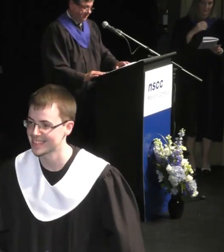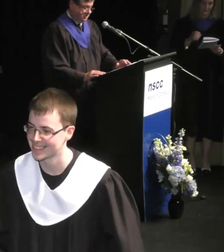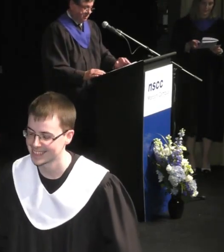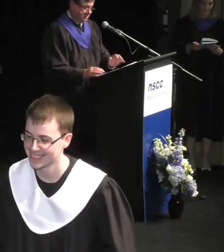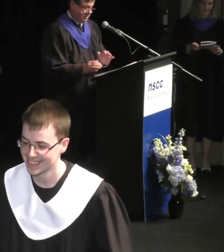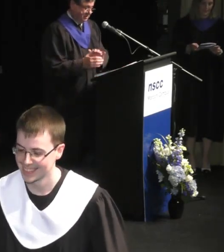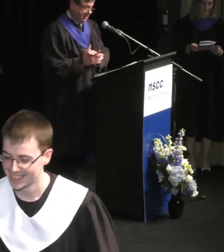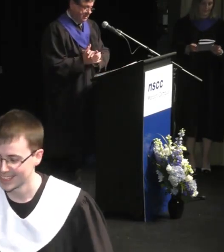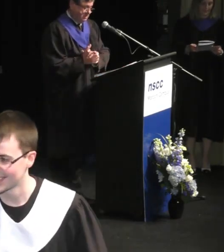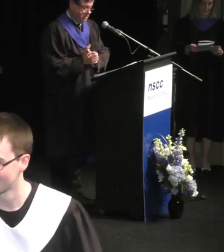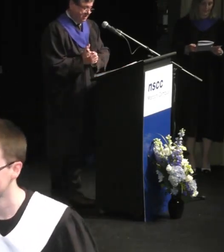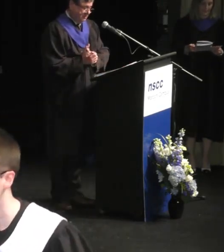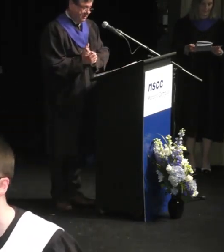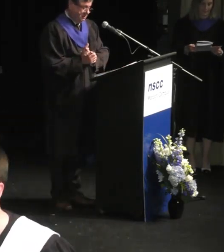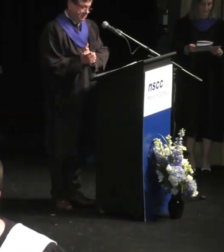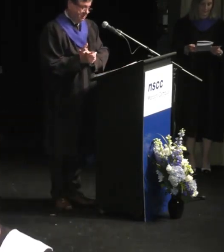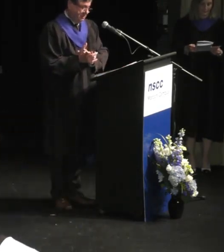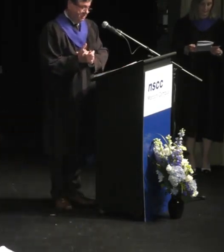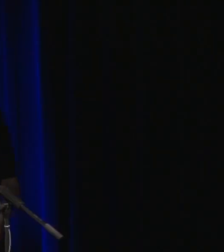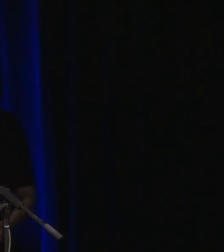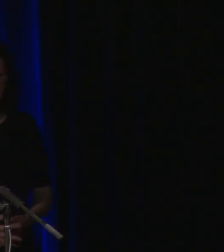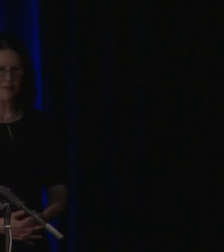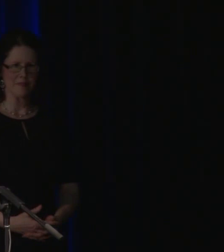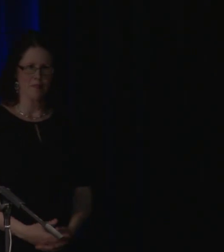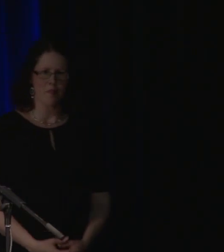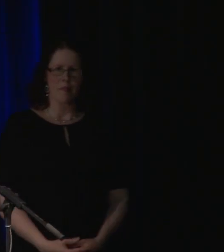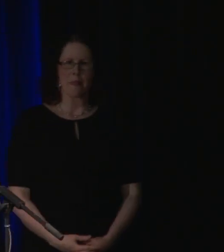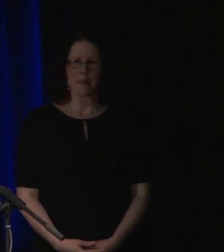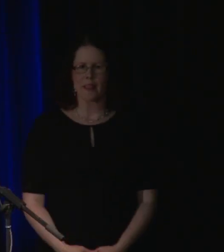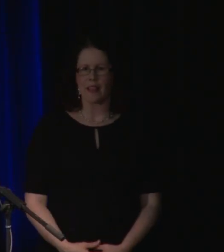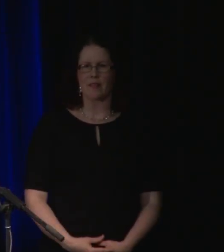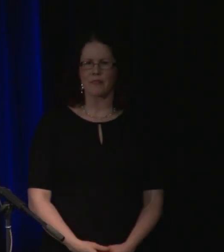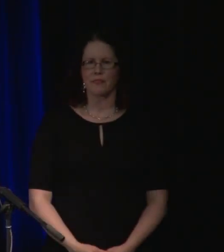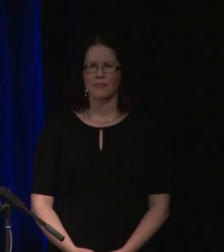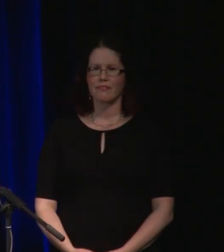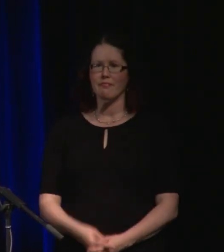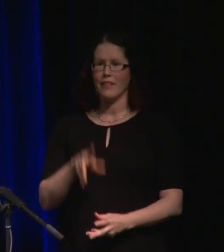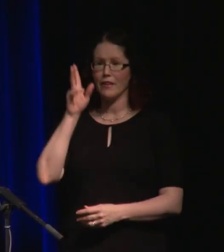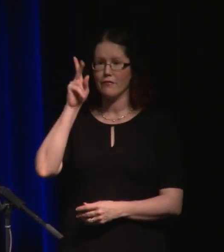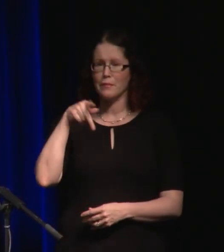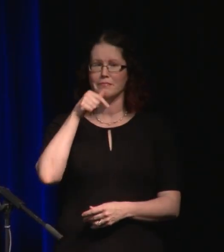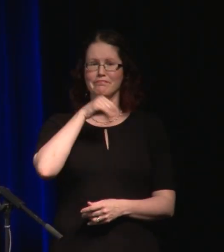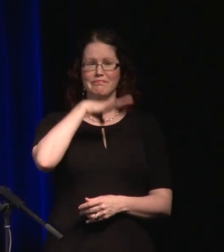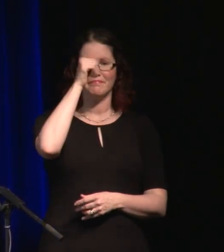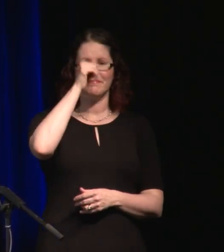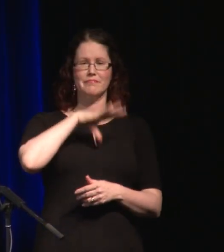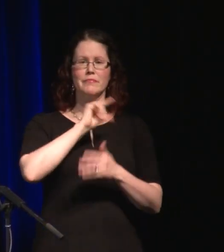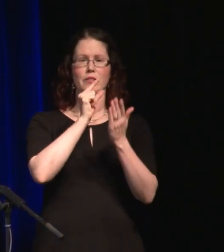Madam Vice President, ladies and gentlemen, the graduates in Refrigeration and Air Conditioning.